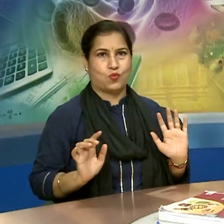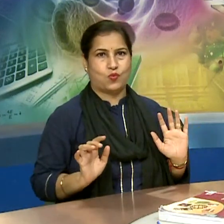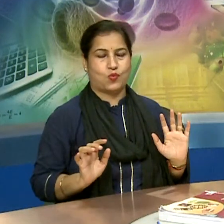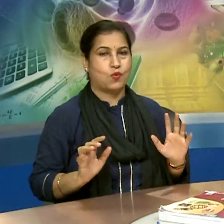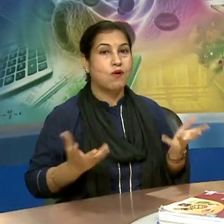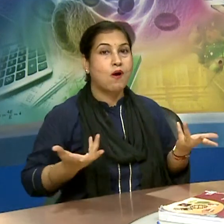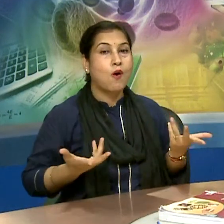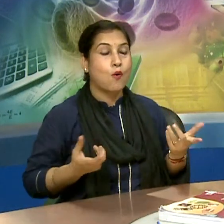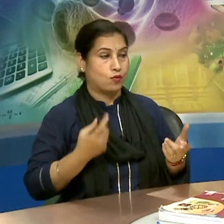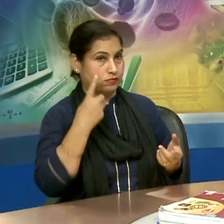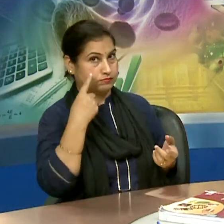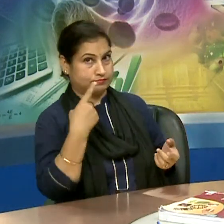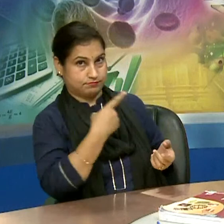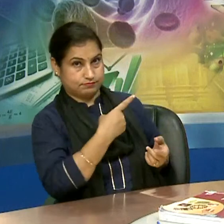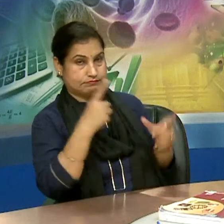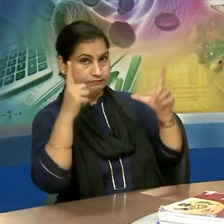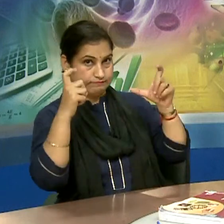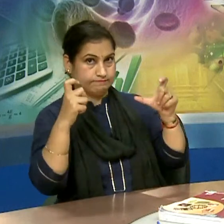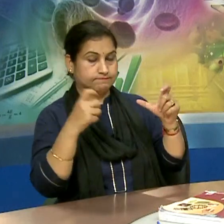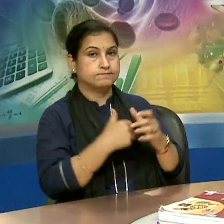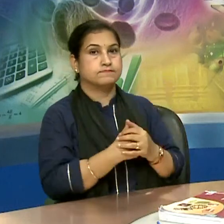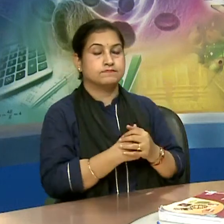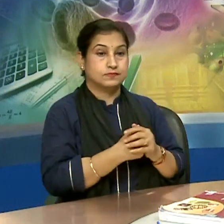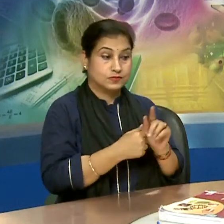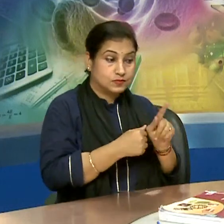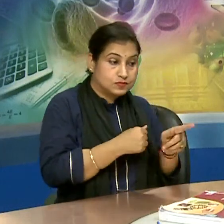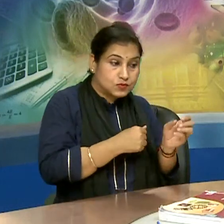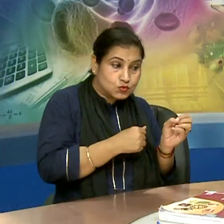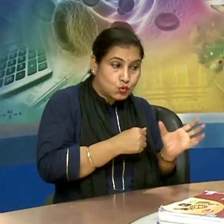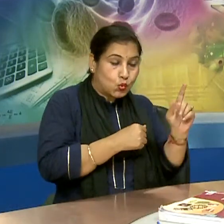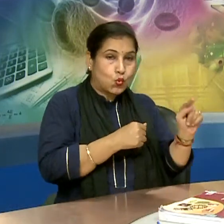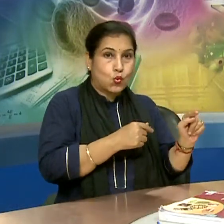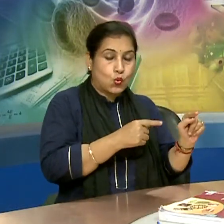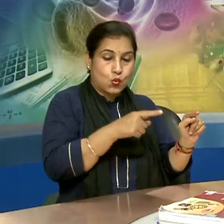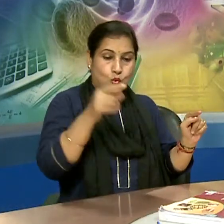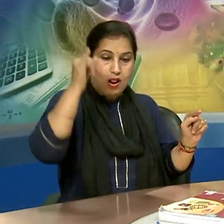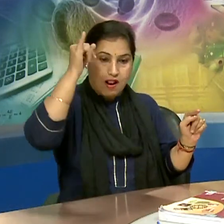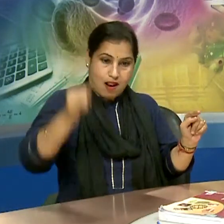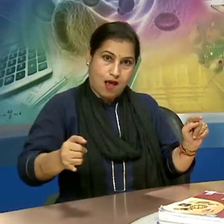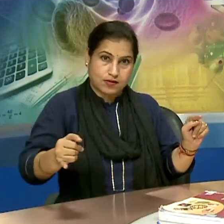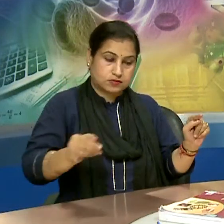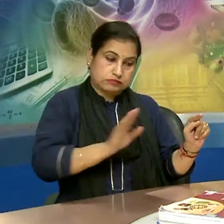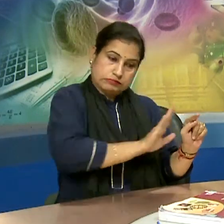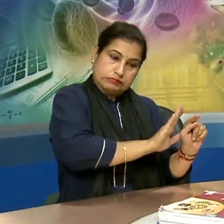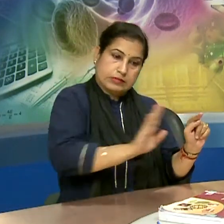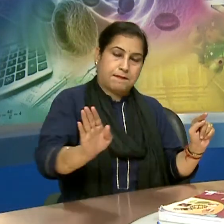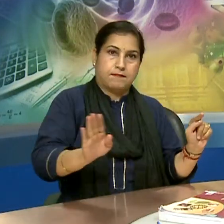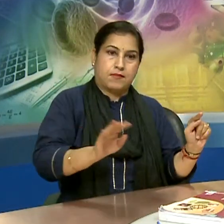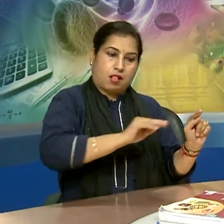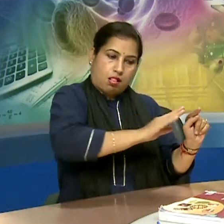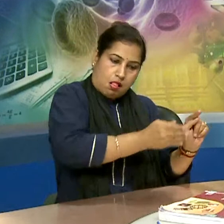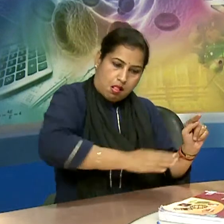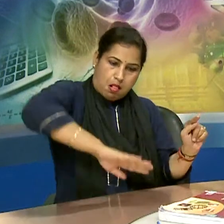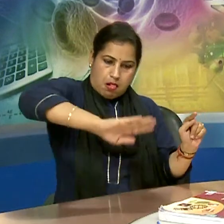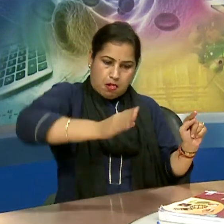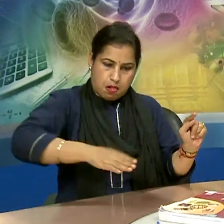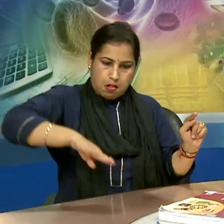crooked. Crooked units will not give you a precise